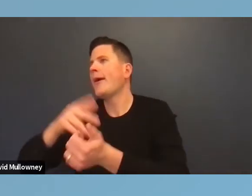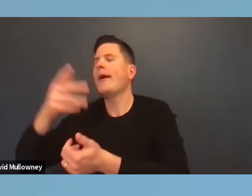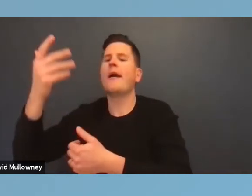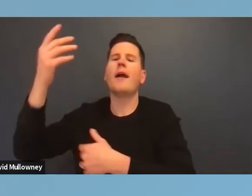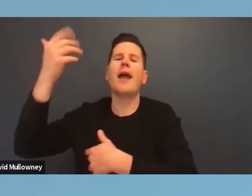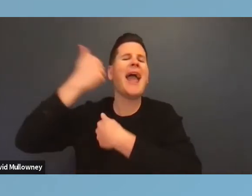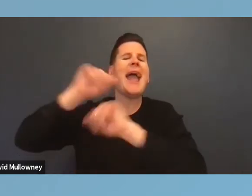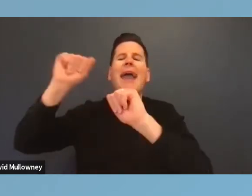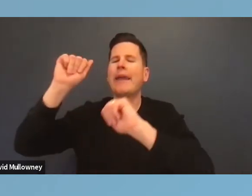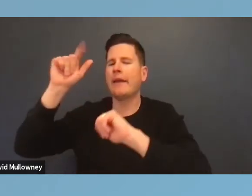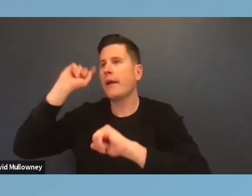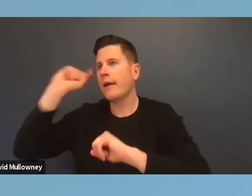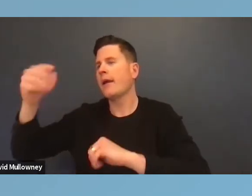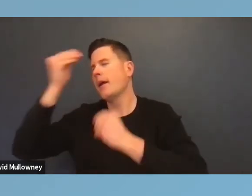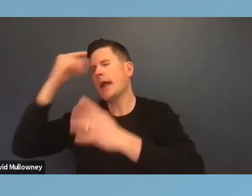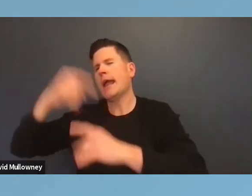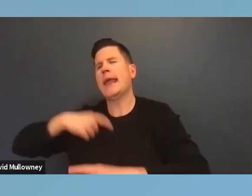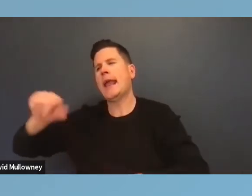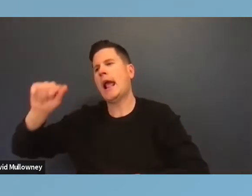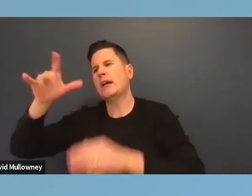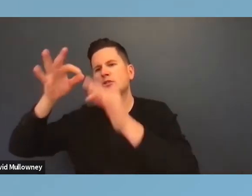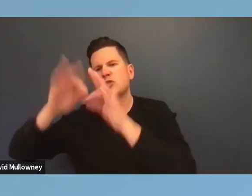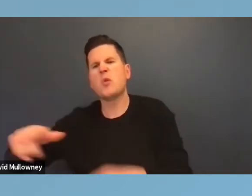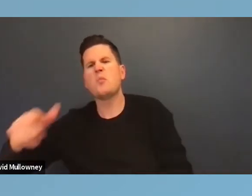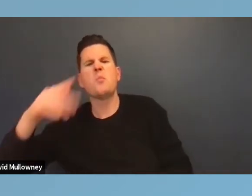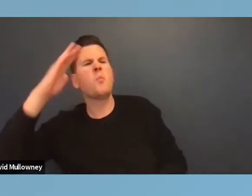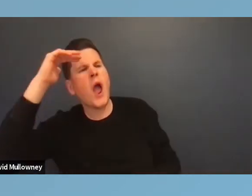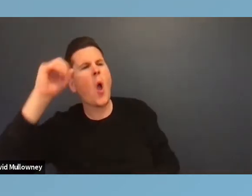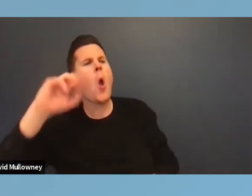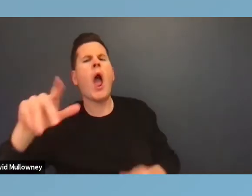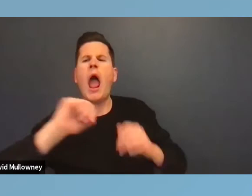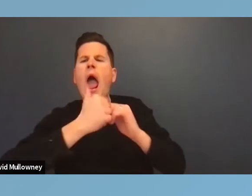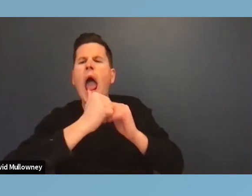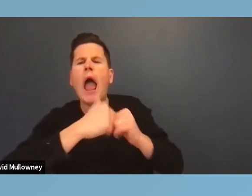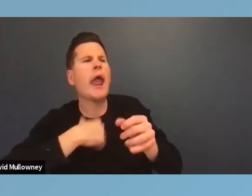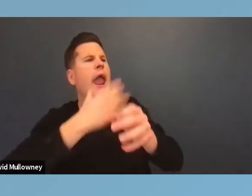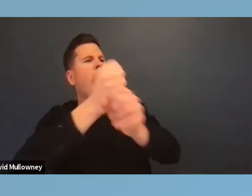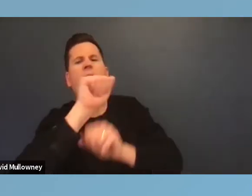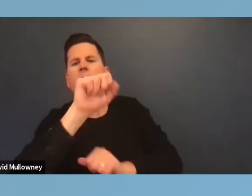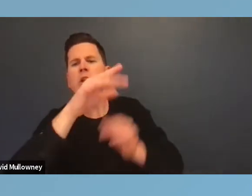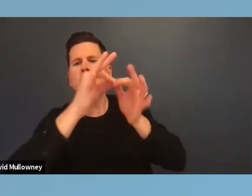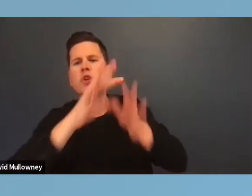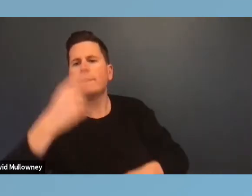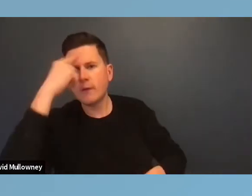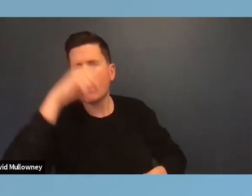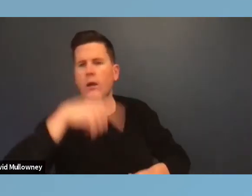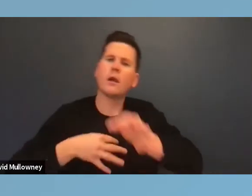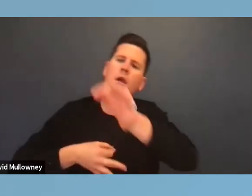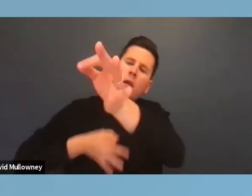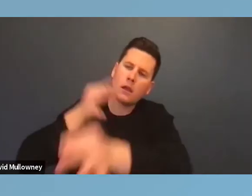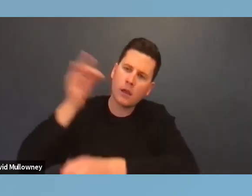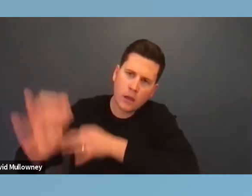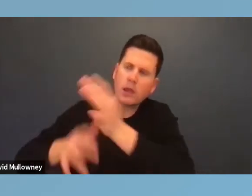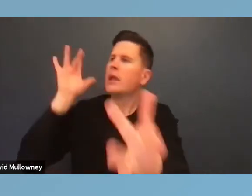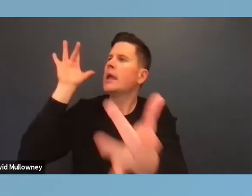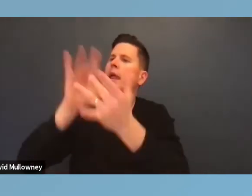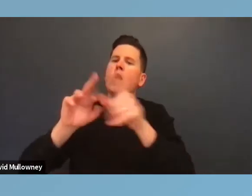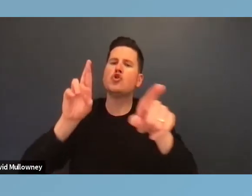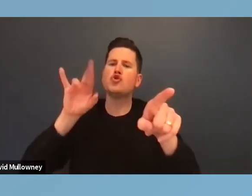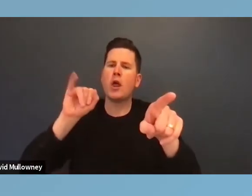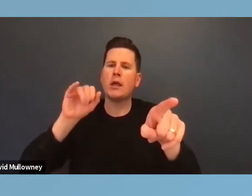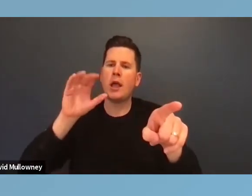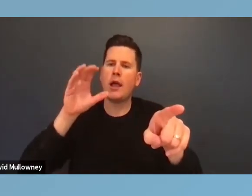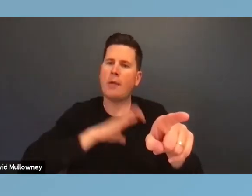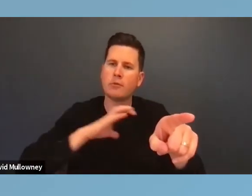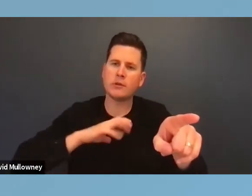We're just exhausted by needing to educate others about our needs. We say we need an interpreter. Well, what do you need an interpreter